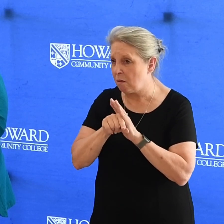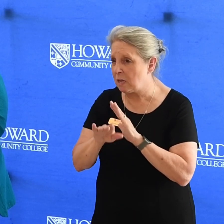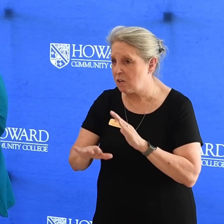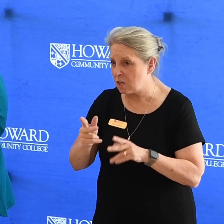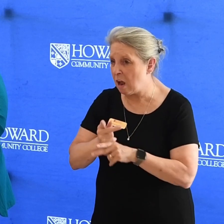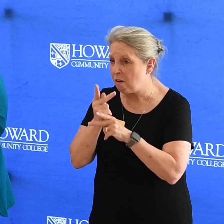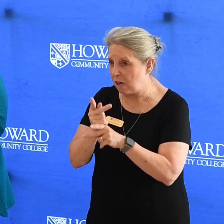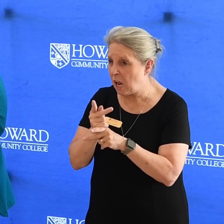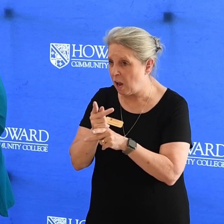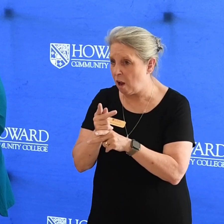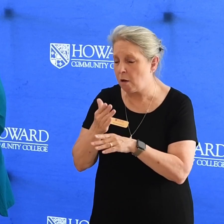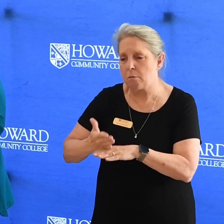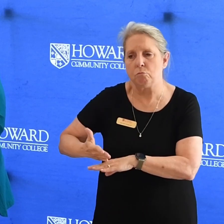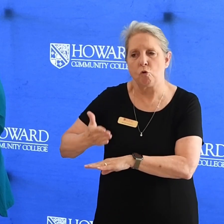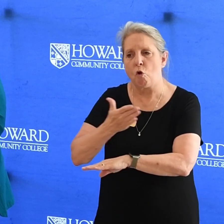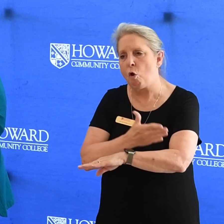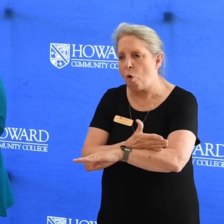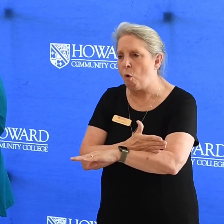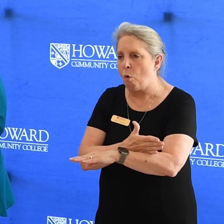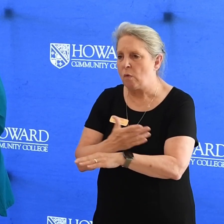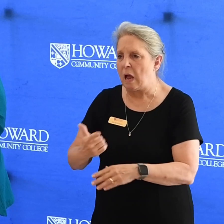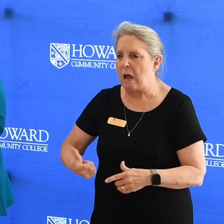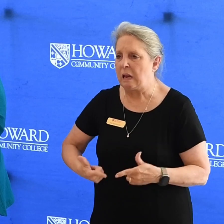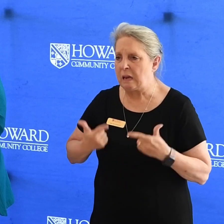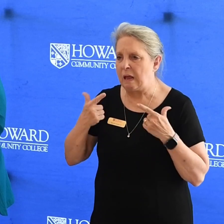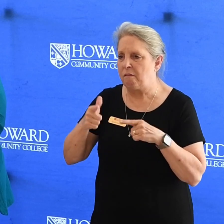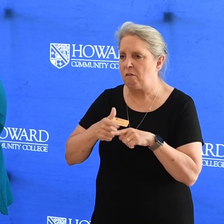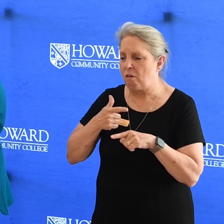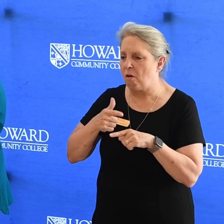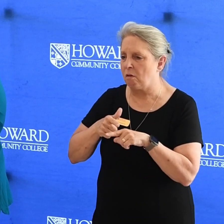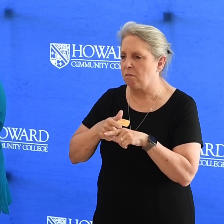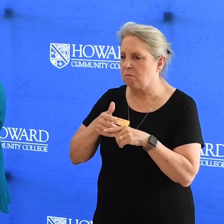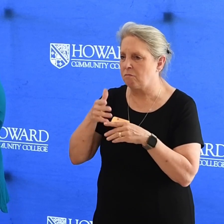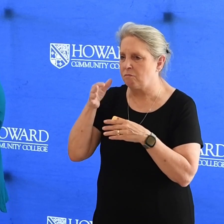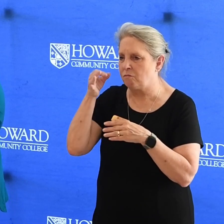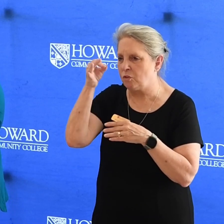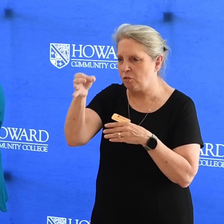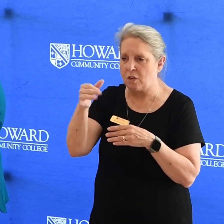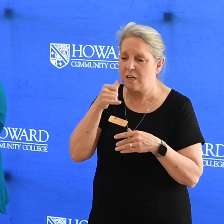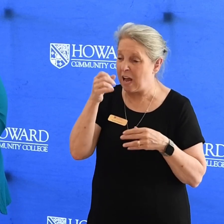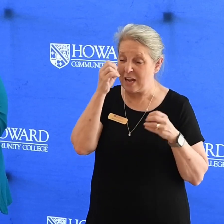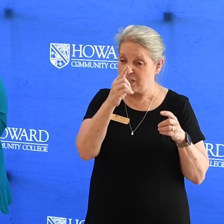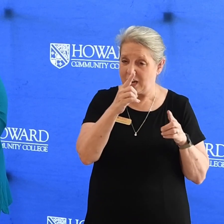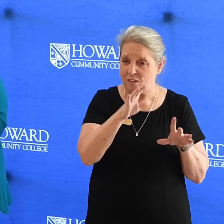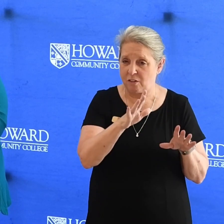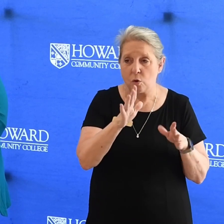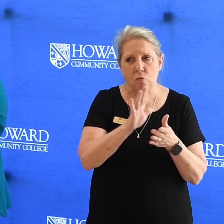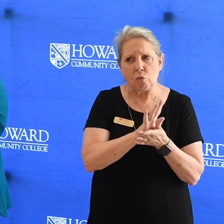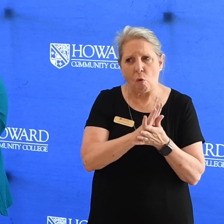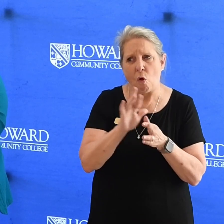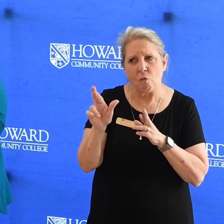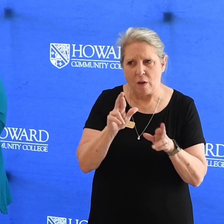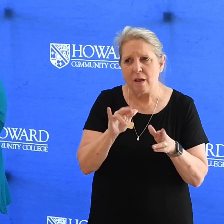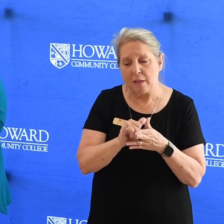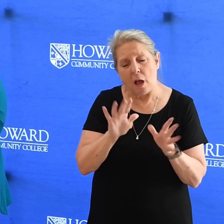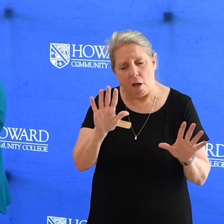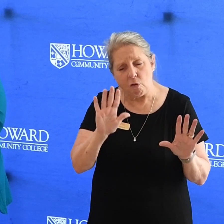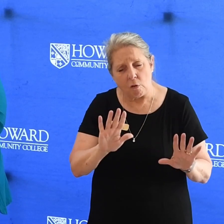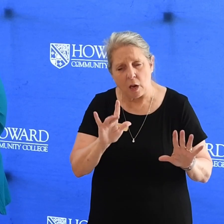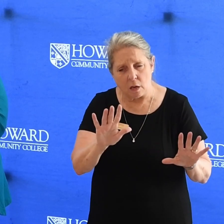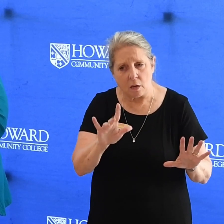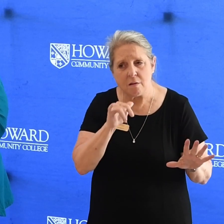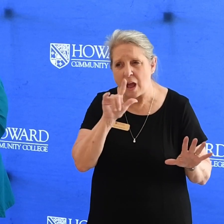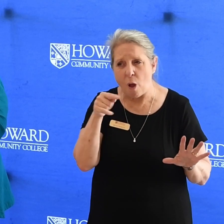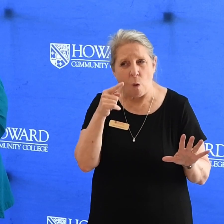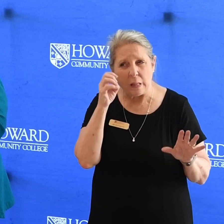childcare improves lifelong outcomes, not just educational outcomes. We talk about school readiness, and that's great, but we're not